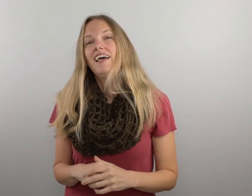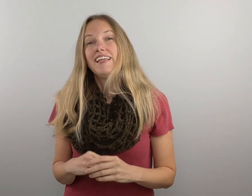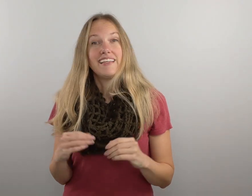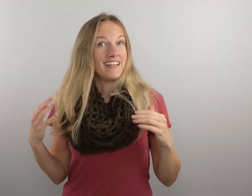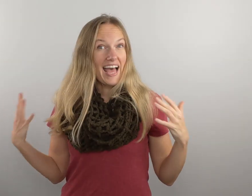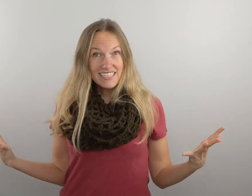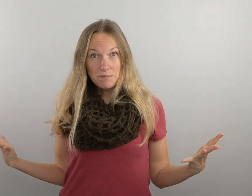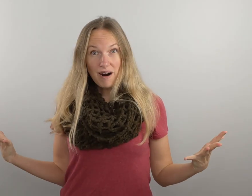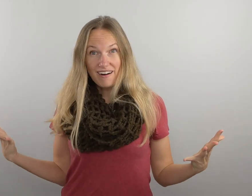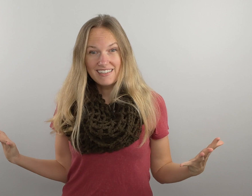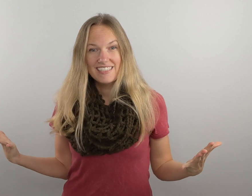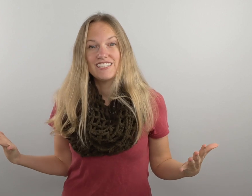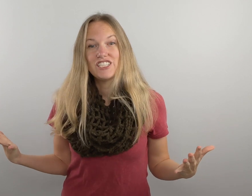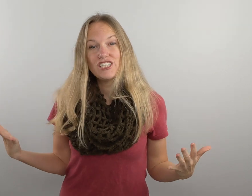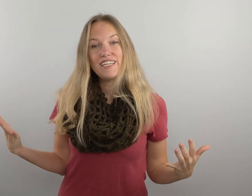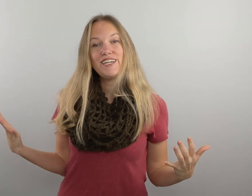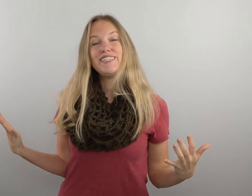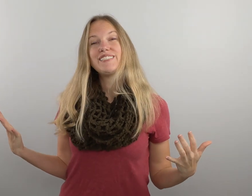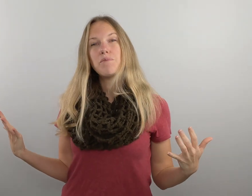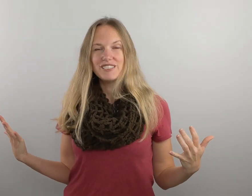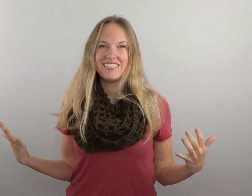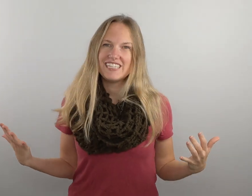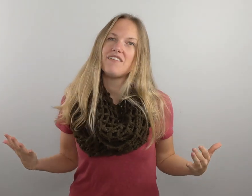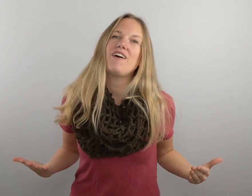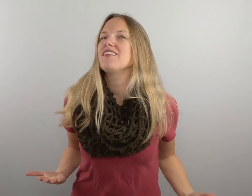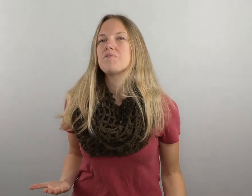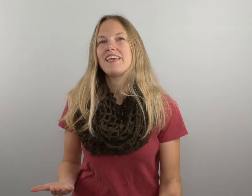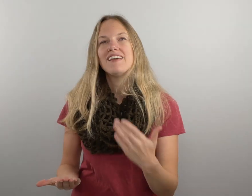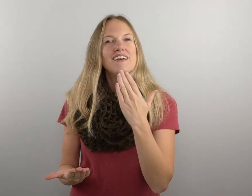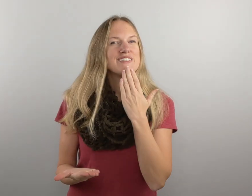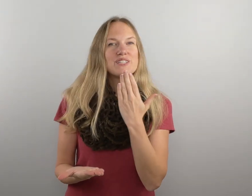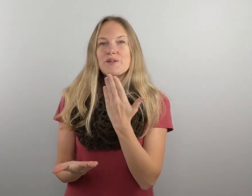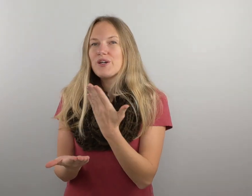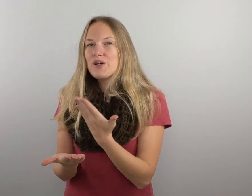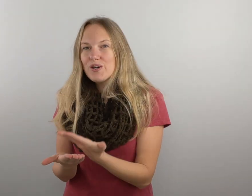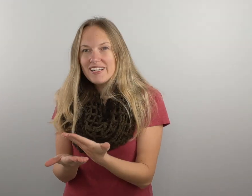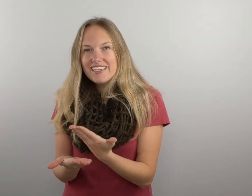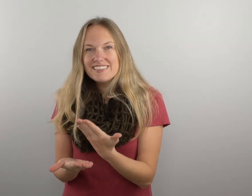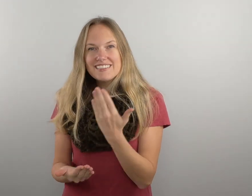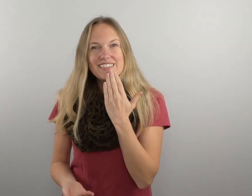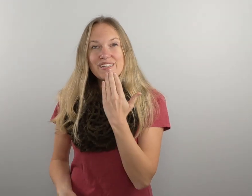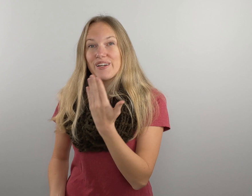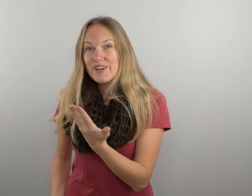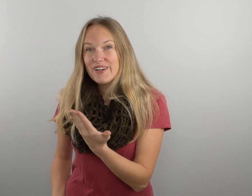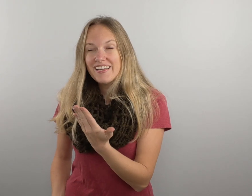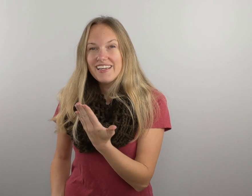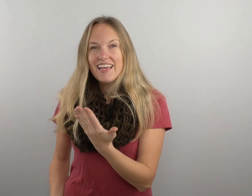And then the last part, surely goodness and mercy shall follow me. So goodness, good,